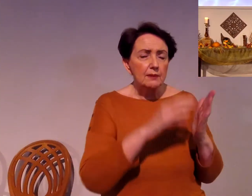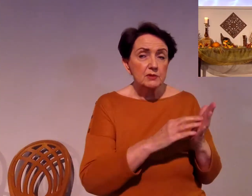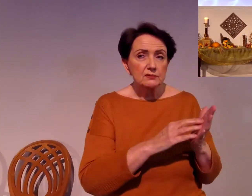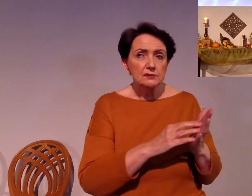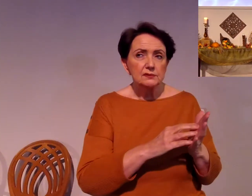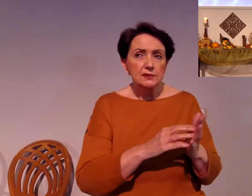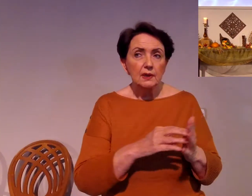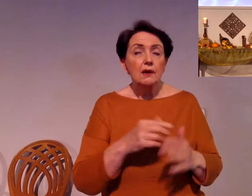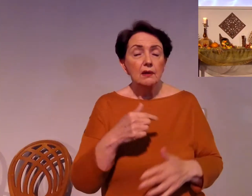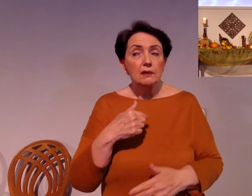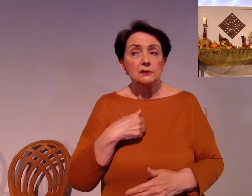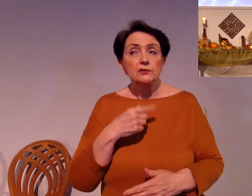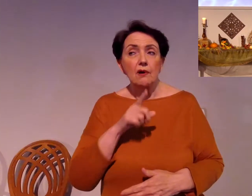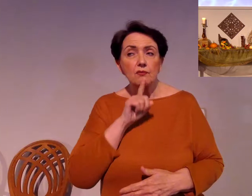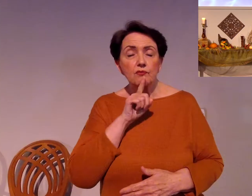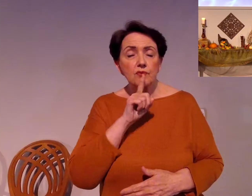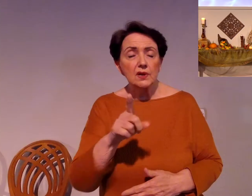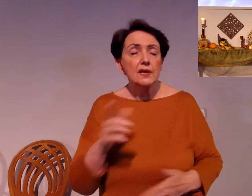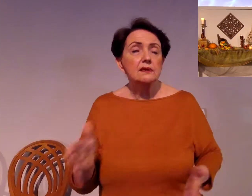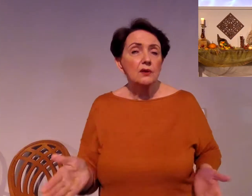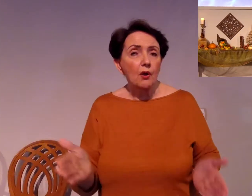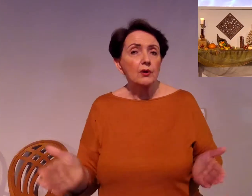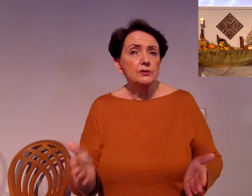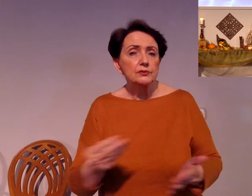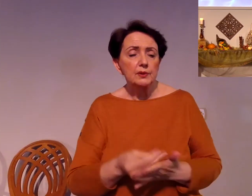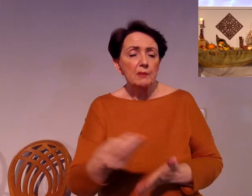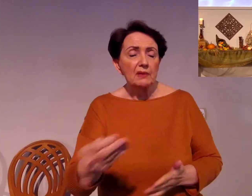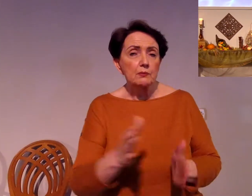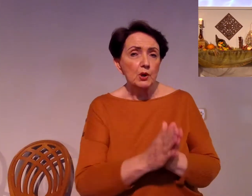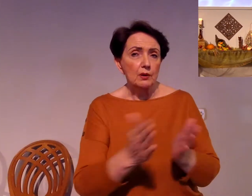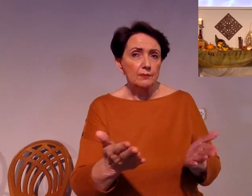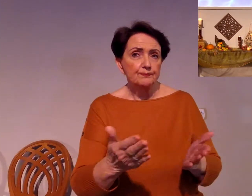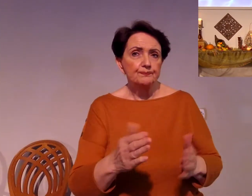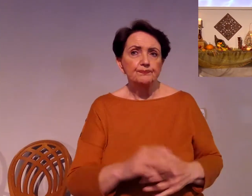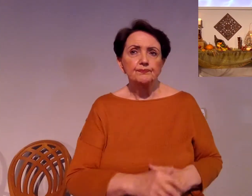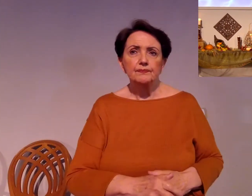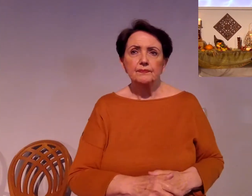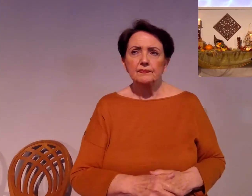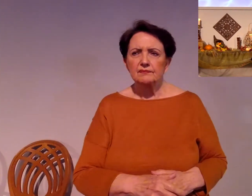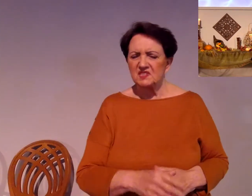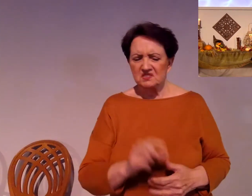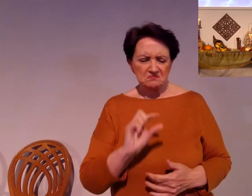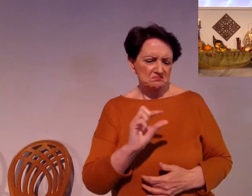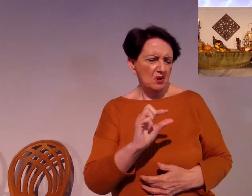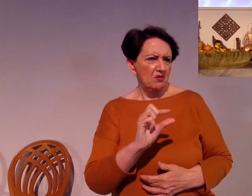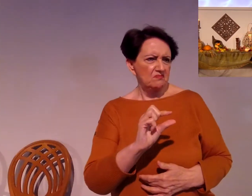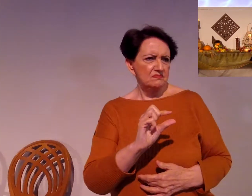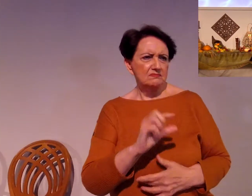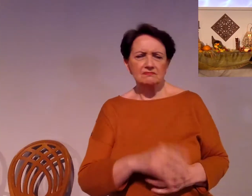highly encourage you to get this book today. Okay? It's not that big.